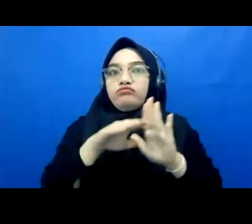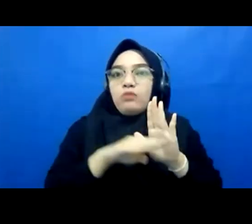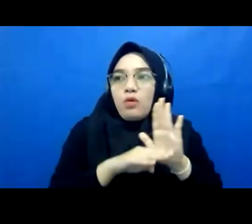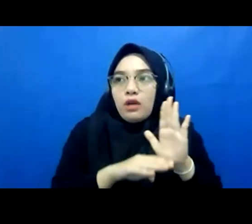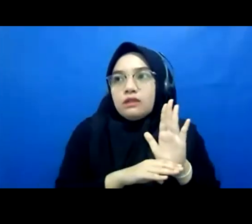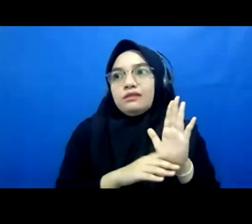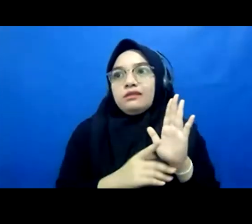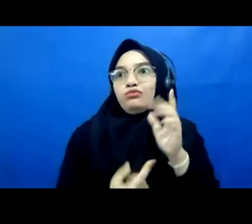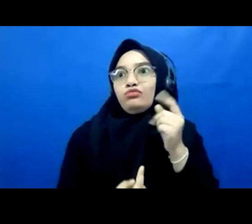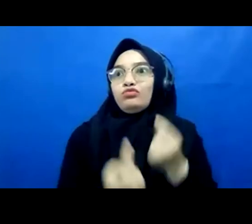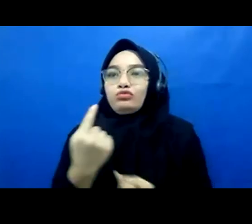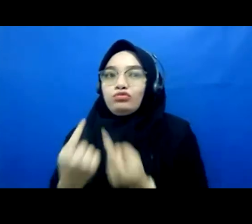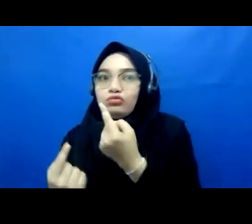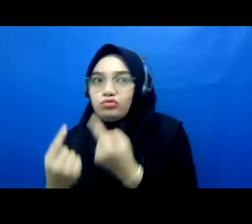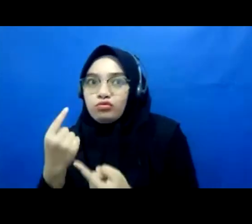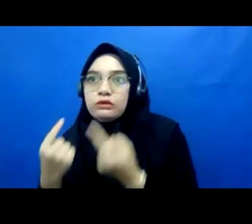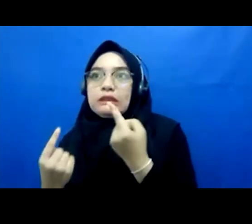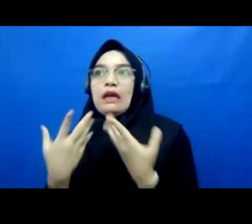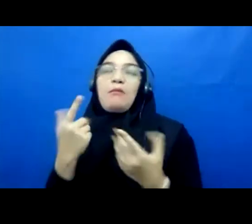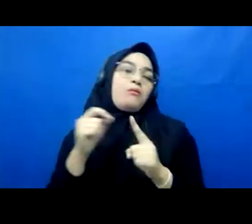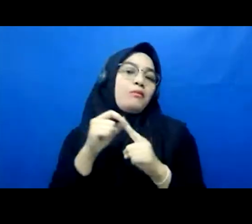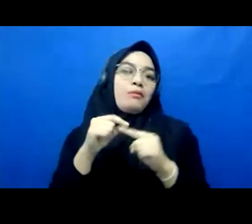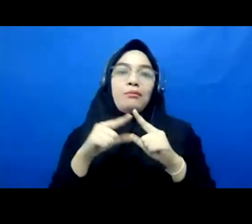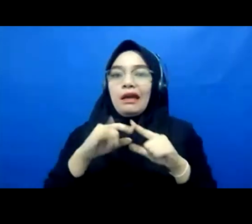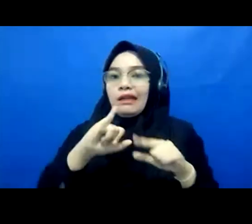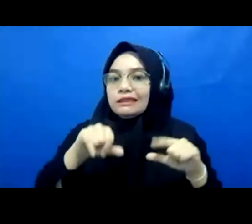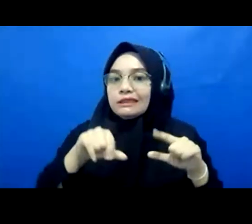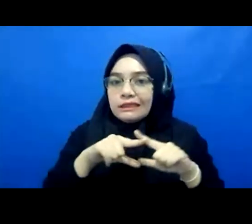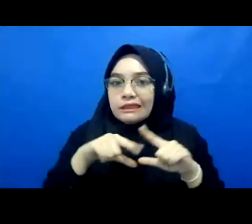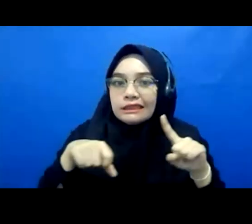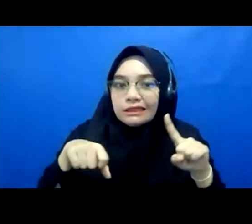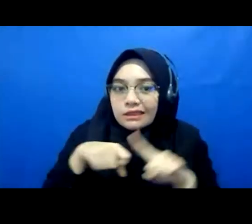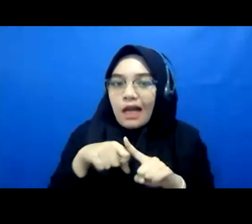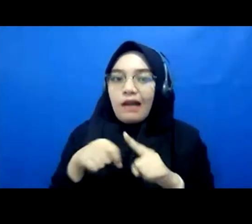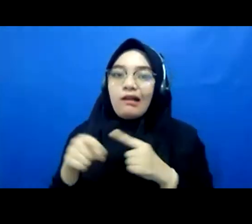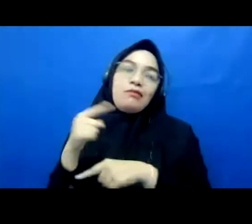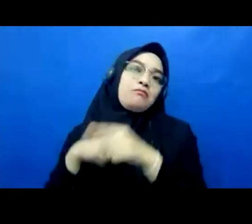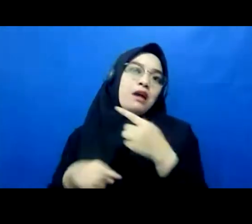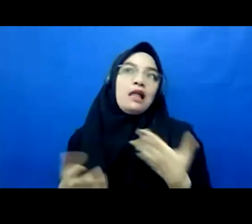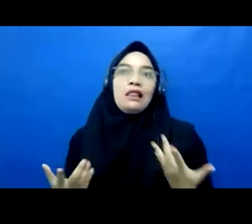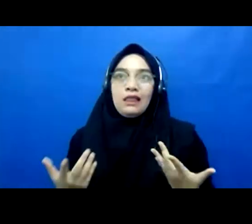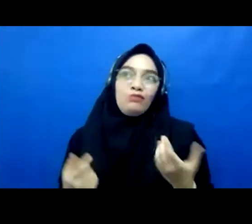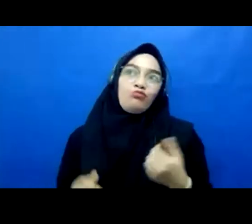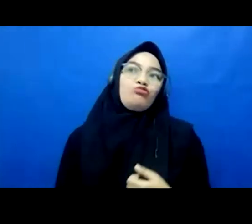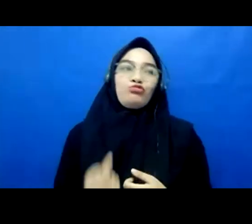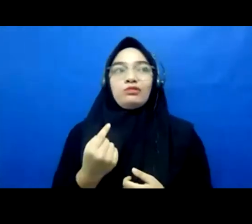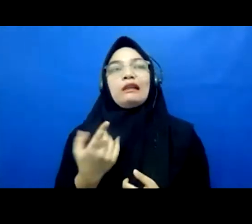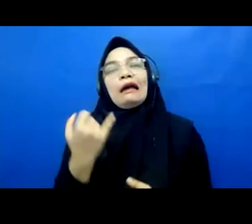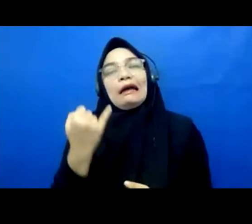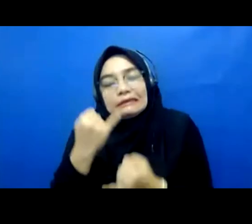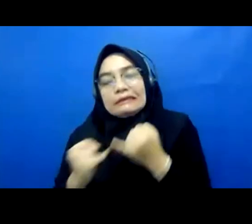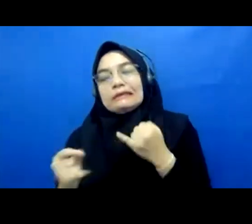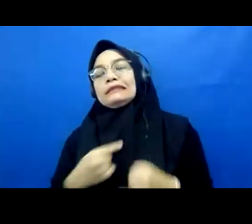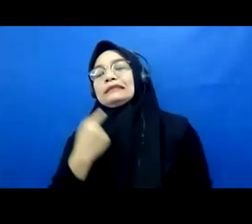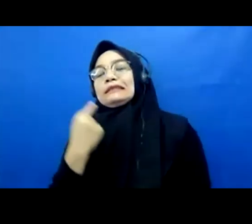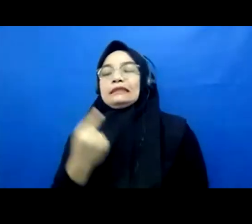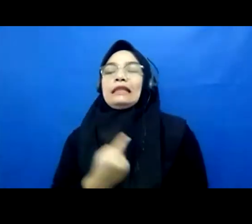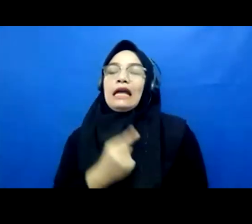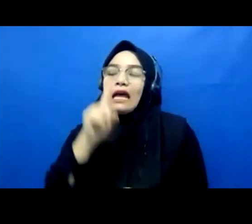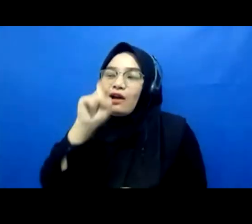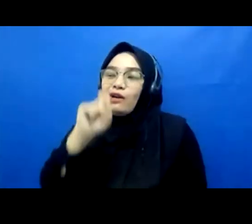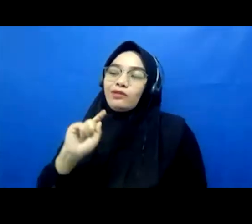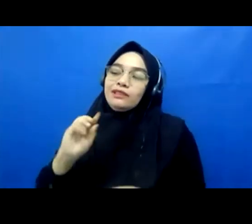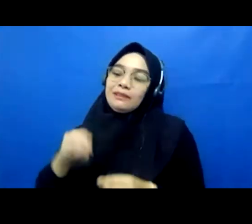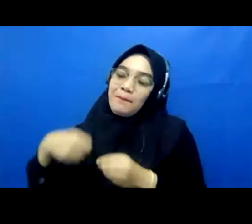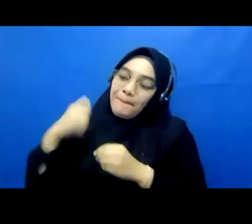tax, register business and stuff like that. So we had to pay tax quite heavily in terms of our income. So